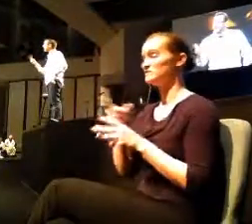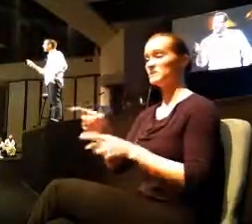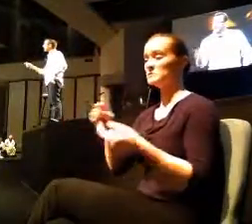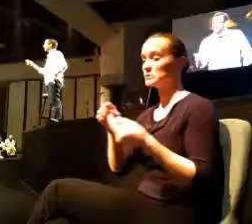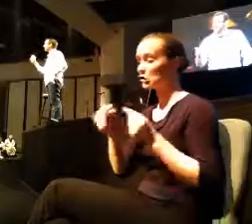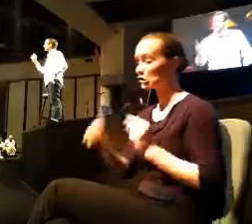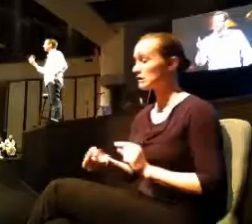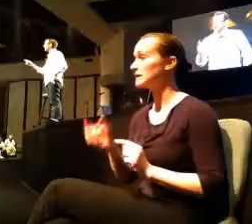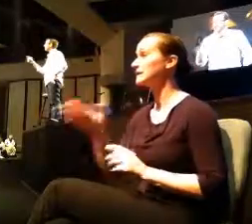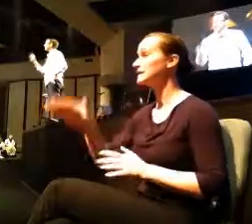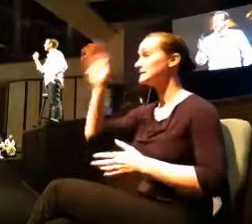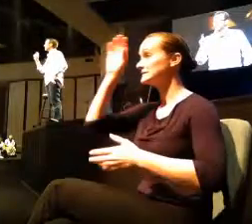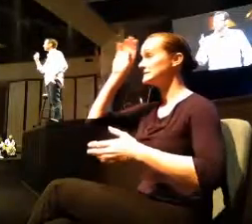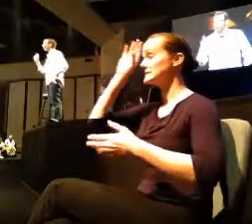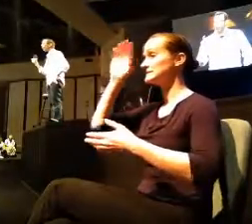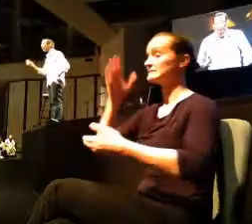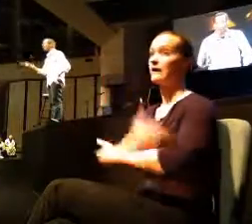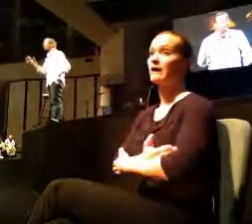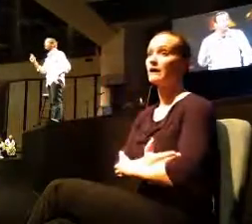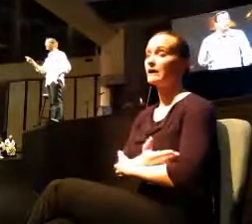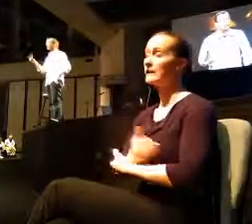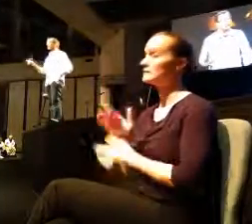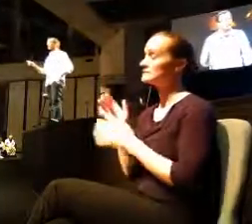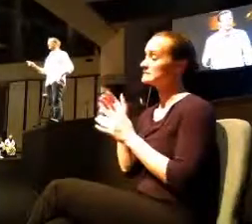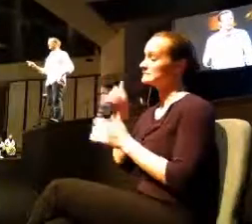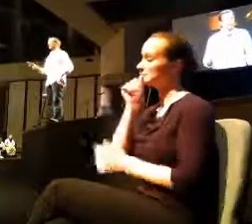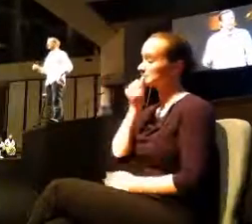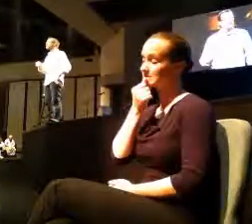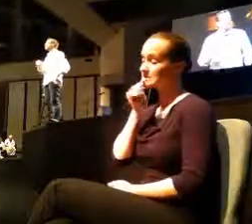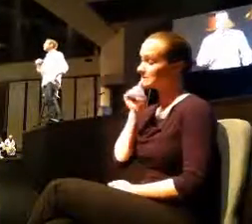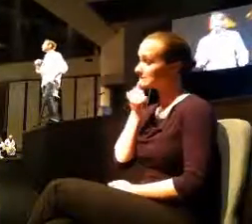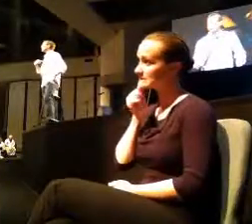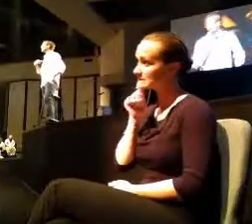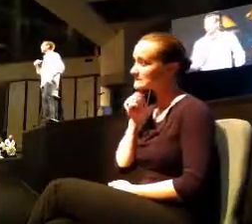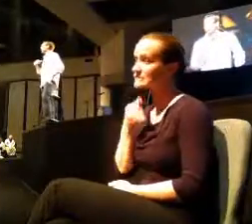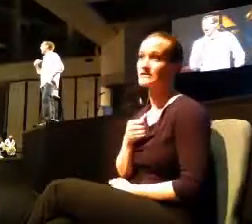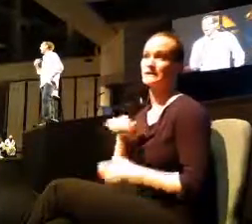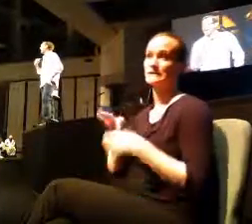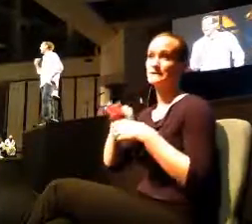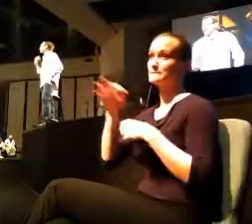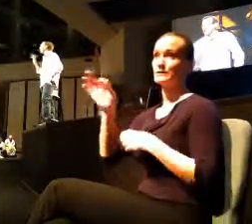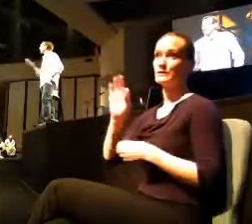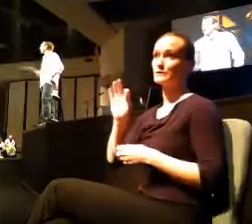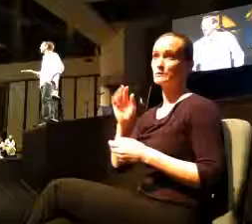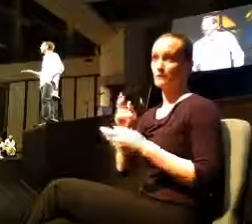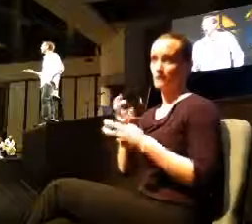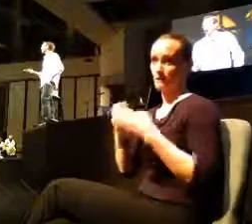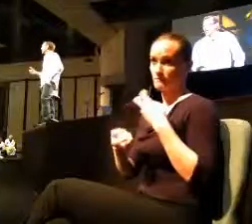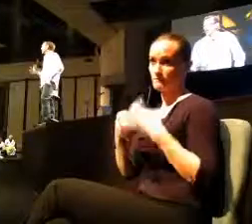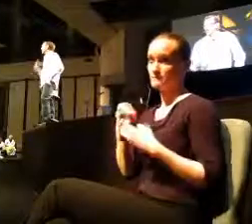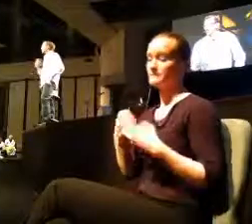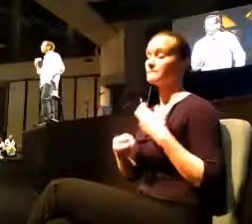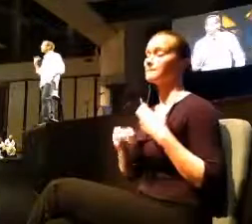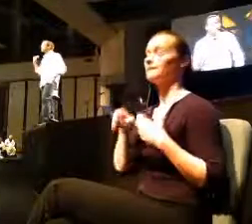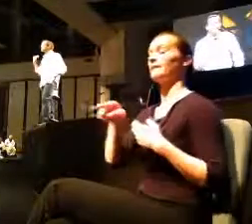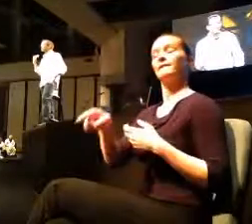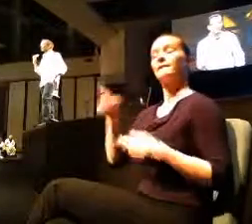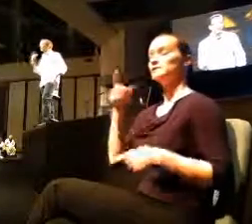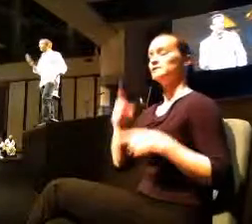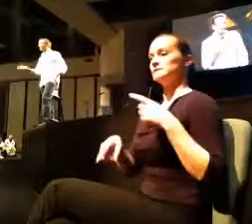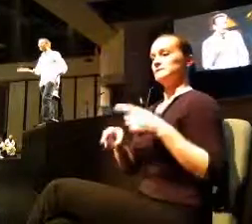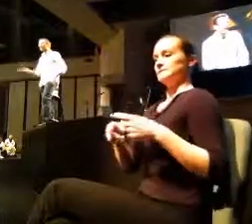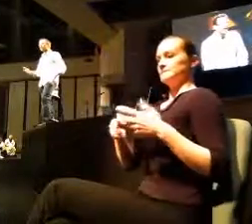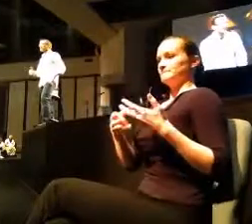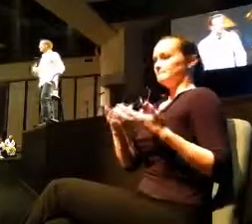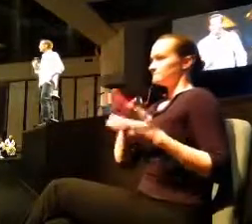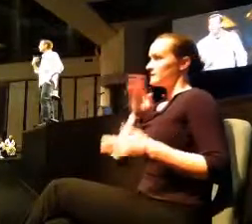dad who had a son that was suffering from this horrible spiritual condition by which he could not talk. He would throw himself